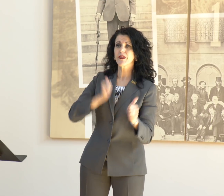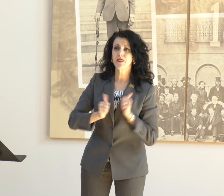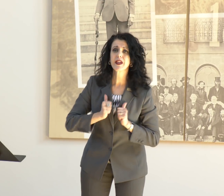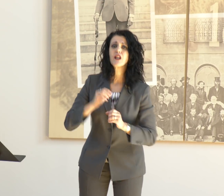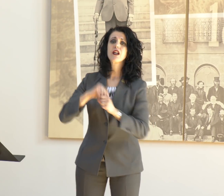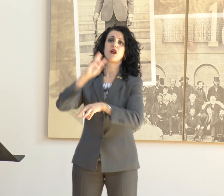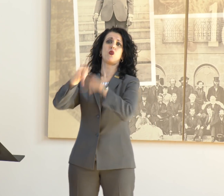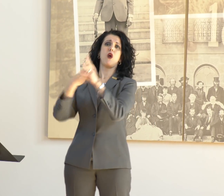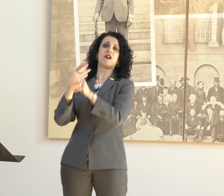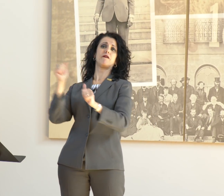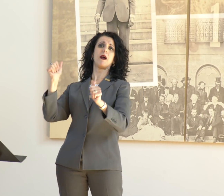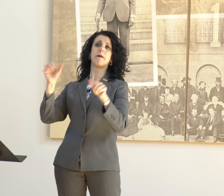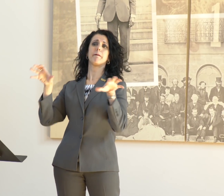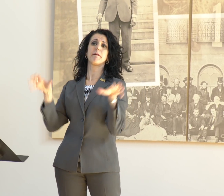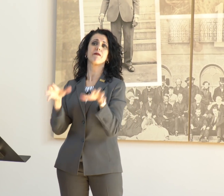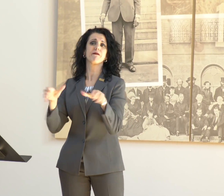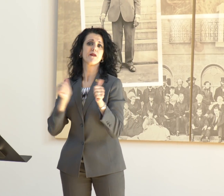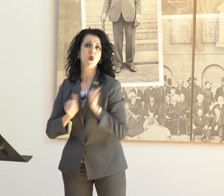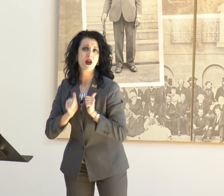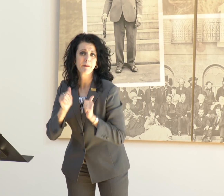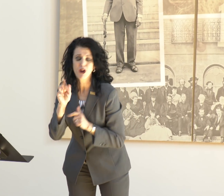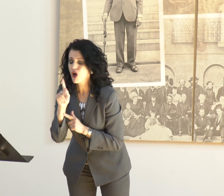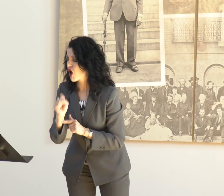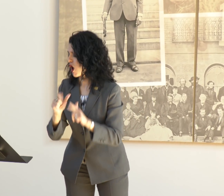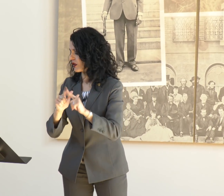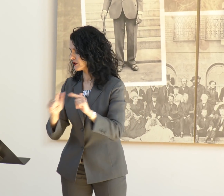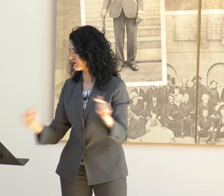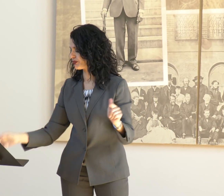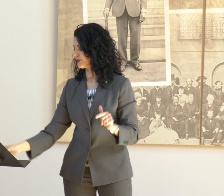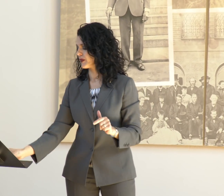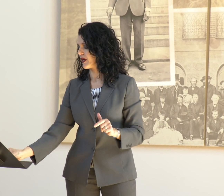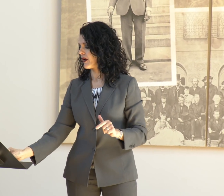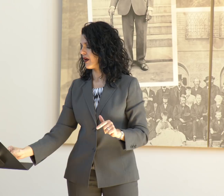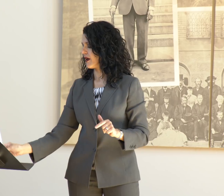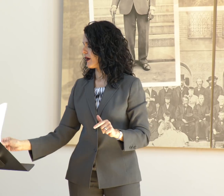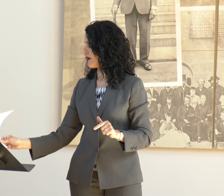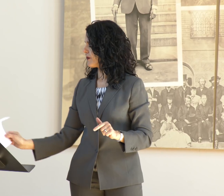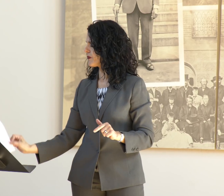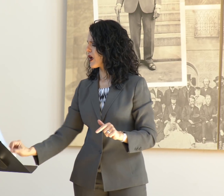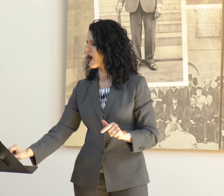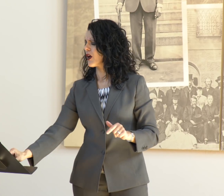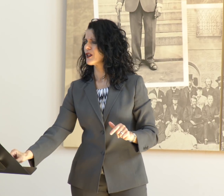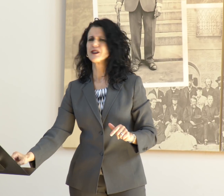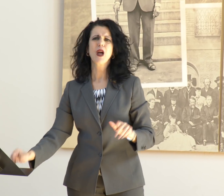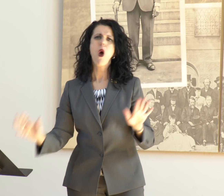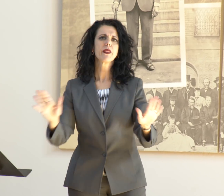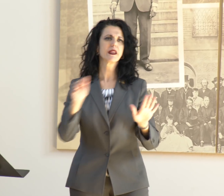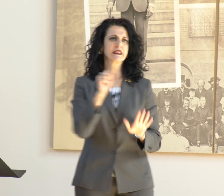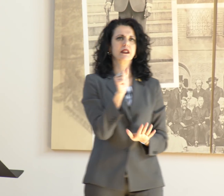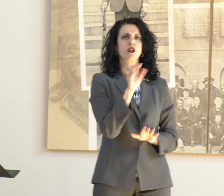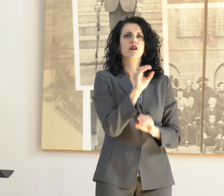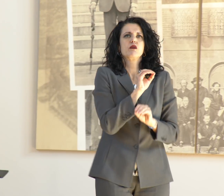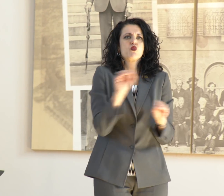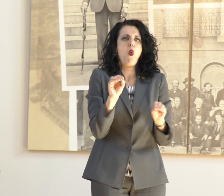Bernard Bragg was known in the deaf community, in the world of theater, the world of performing arts, and in so many other